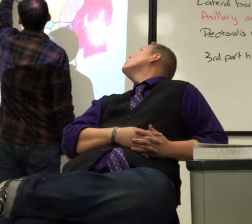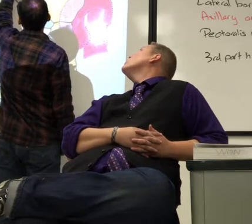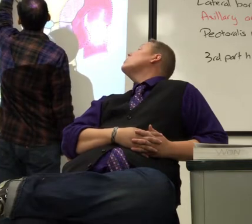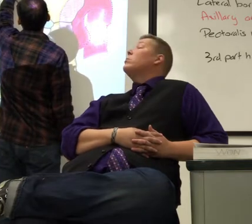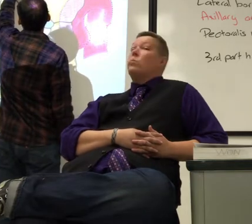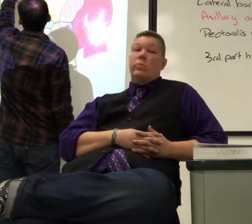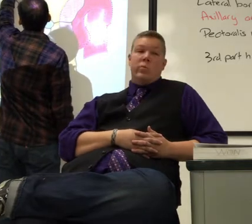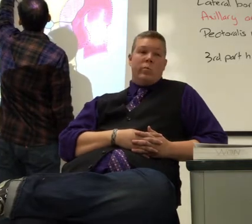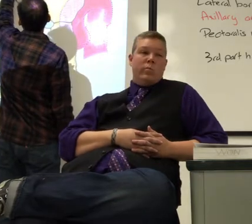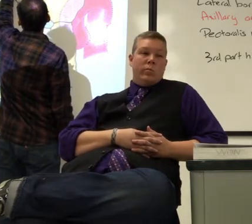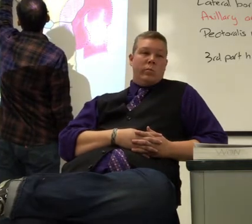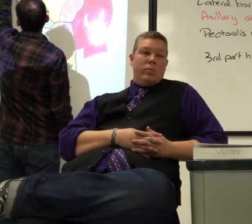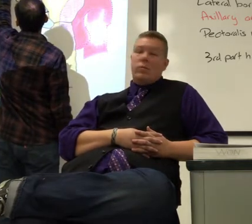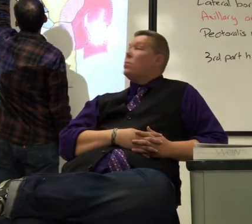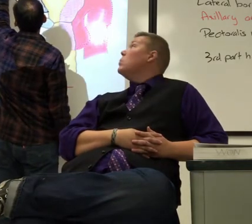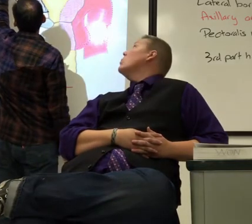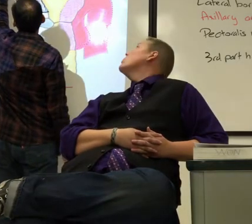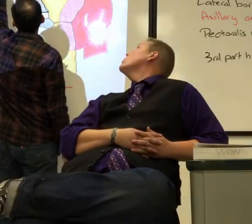artery